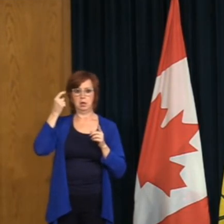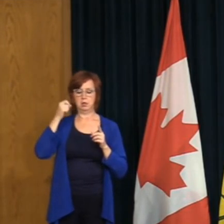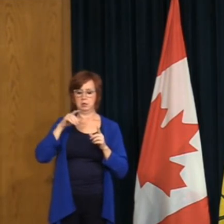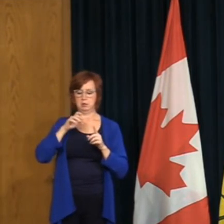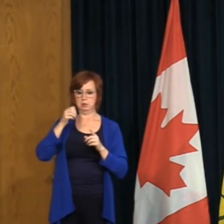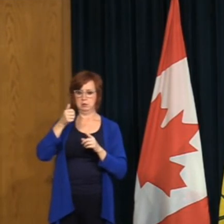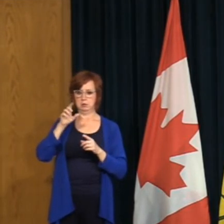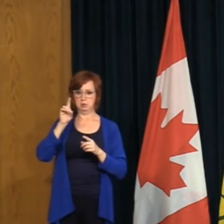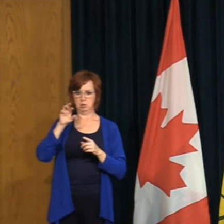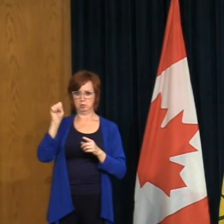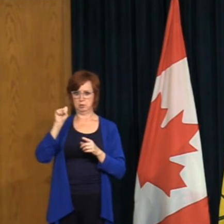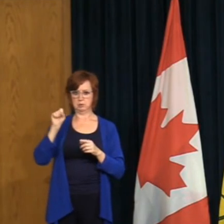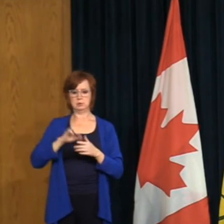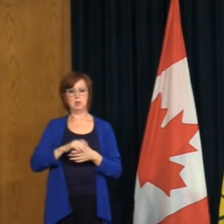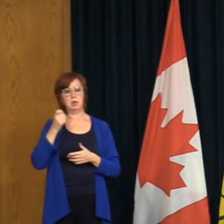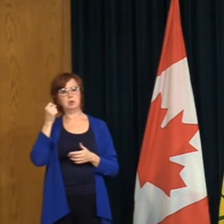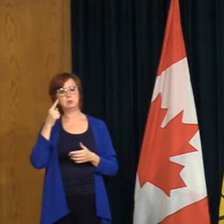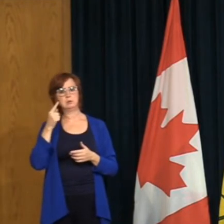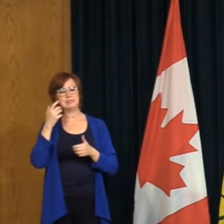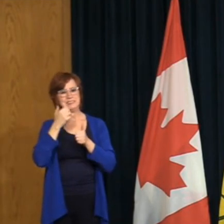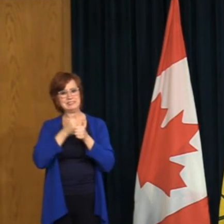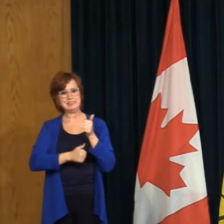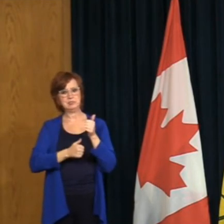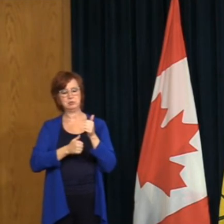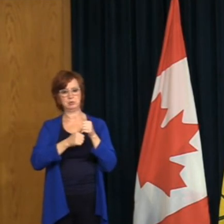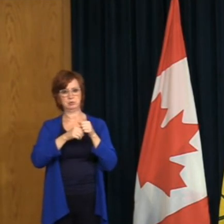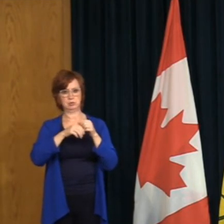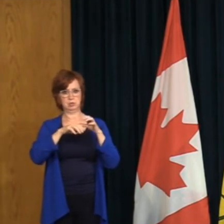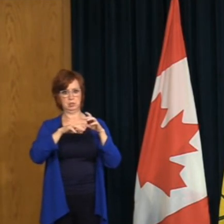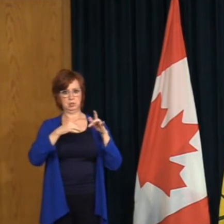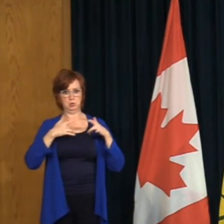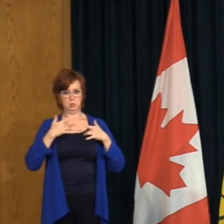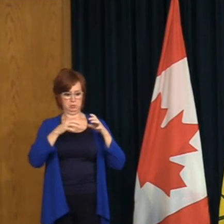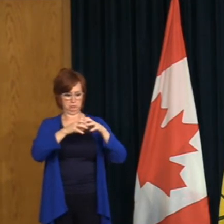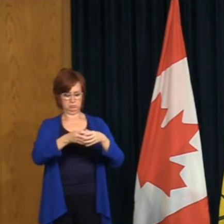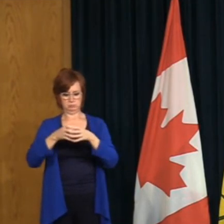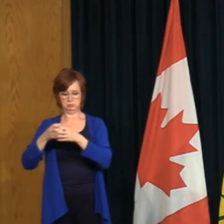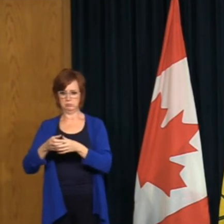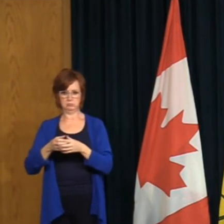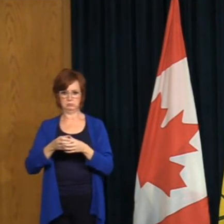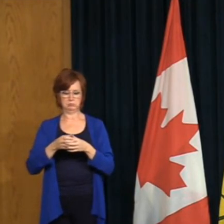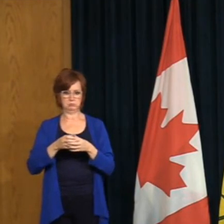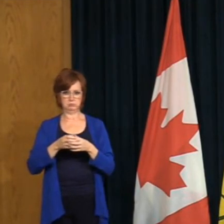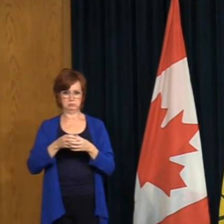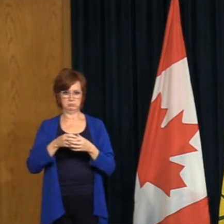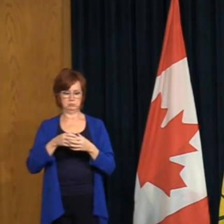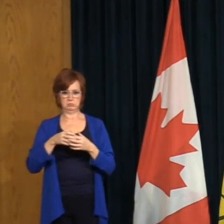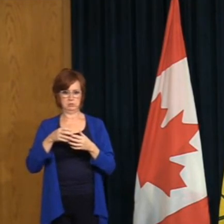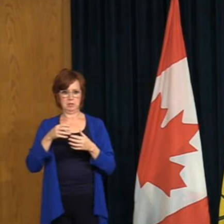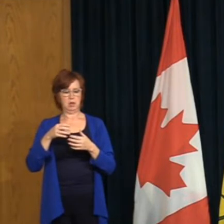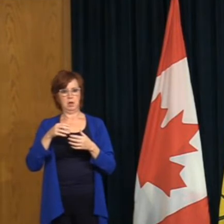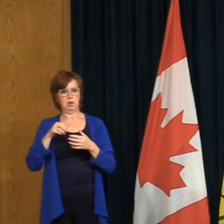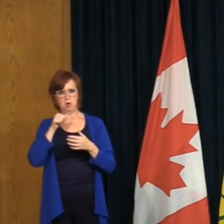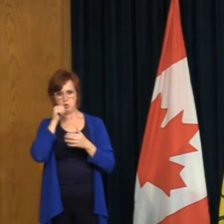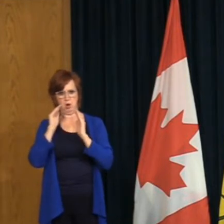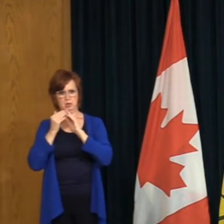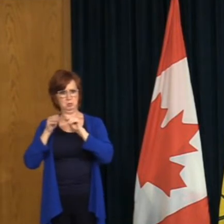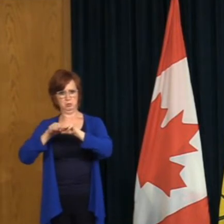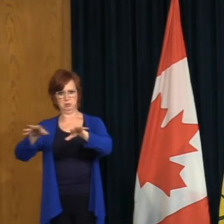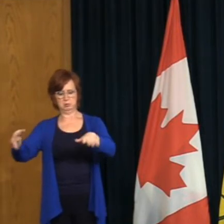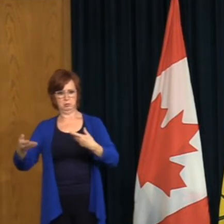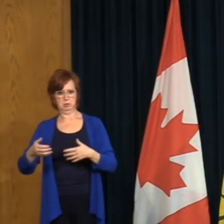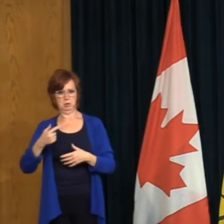are self-isolating, it's not relevant to know which location an event happened. If it was a public event where many people